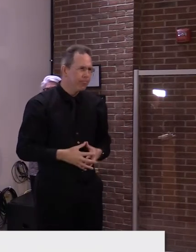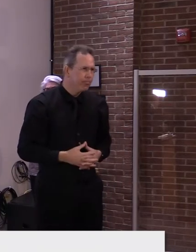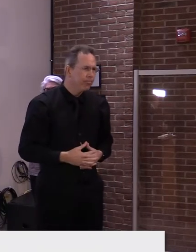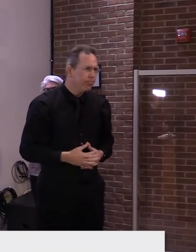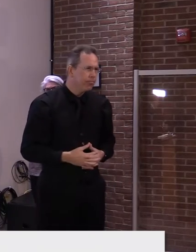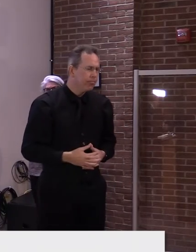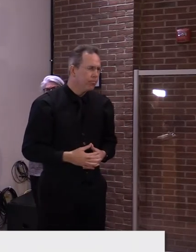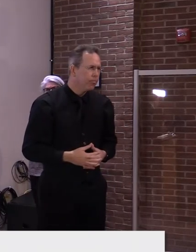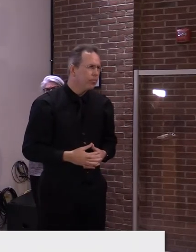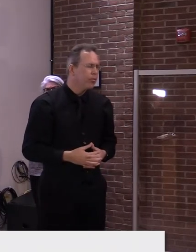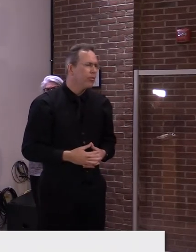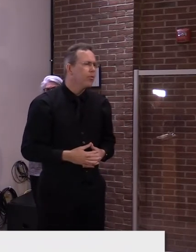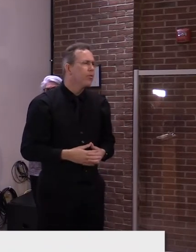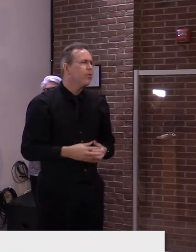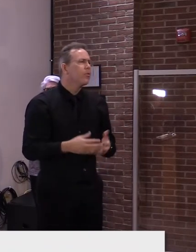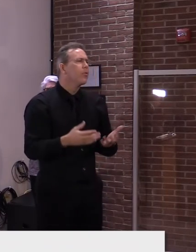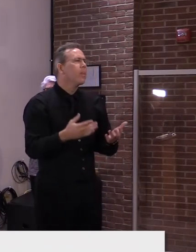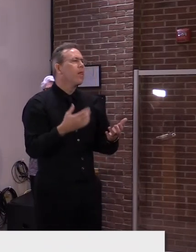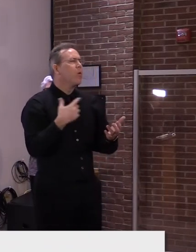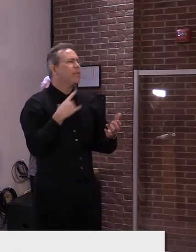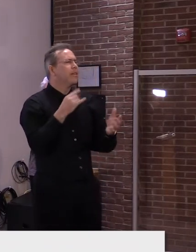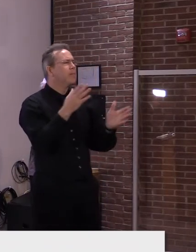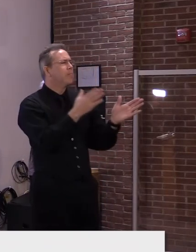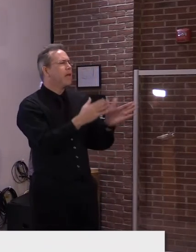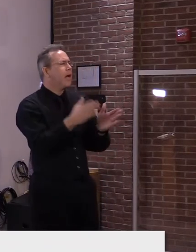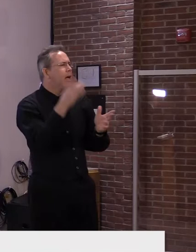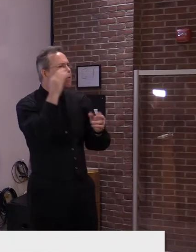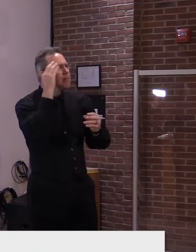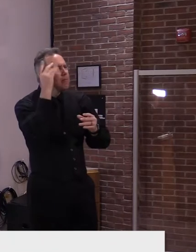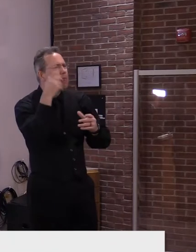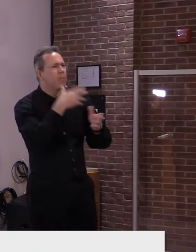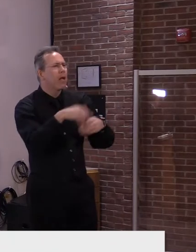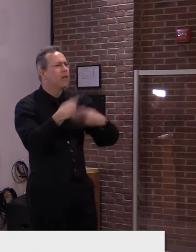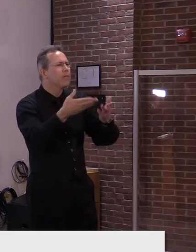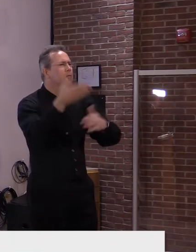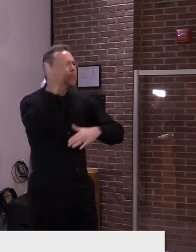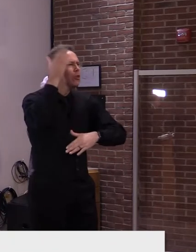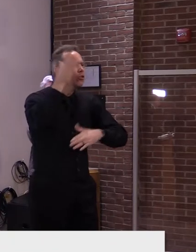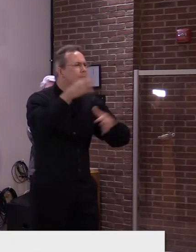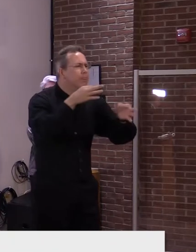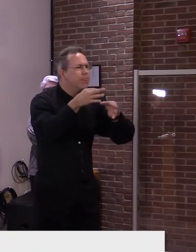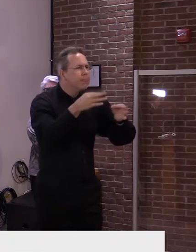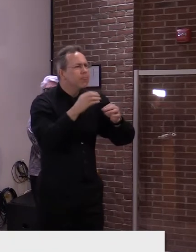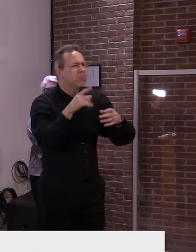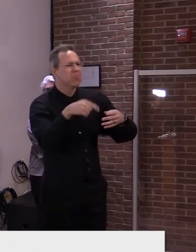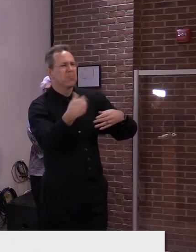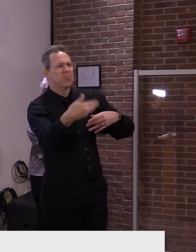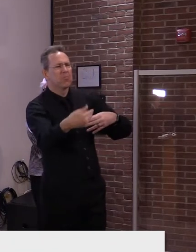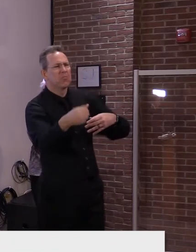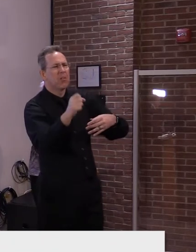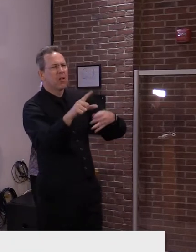April 1 or the first week of April might clarify a few of those issues.